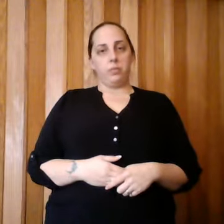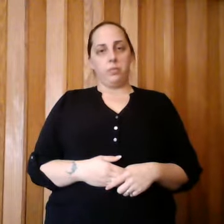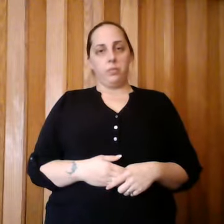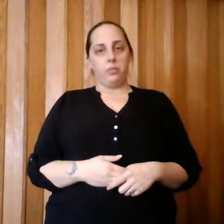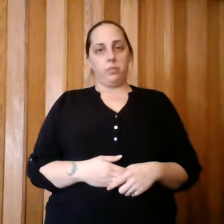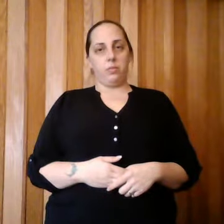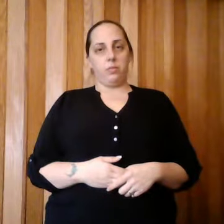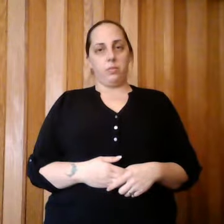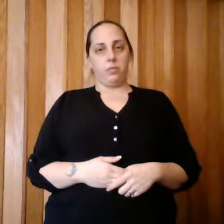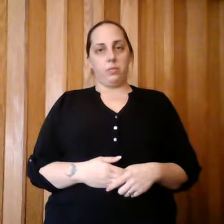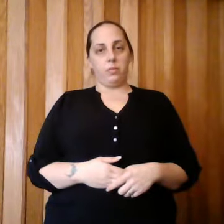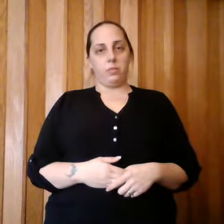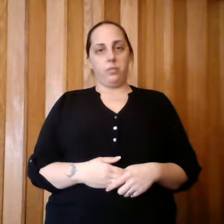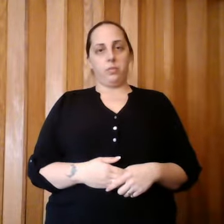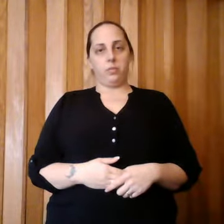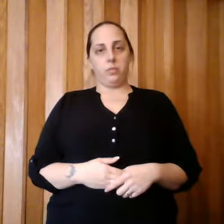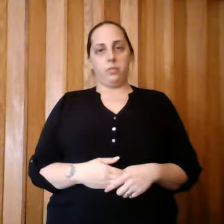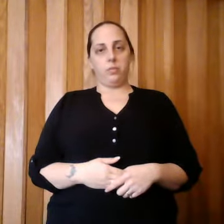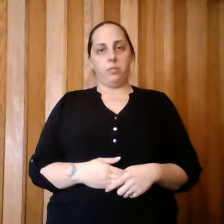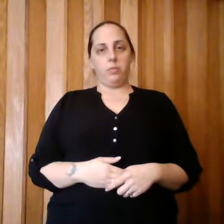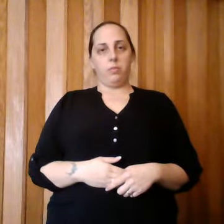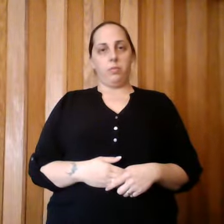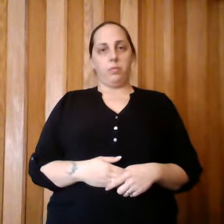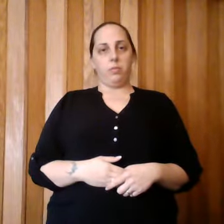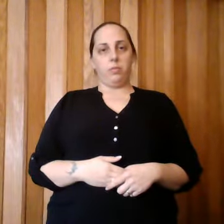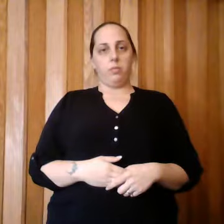that you're seeing the enemy is playing faith.